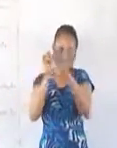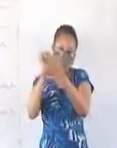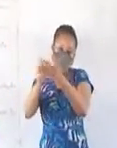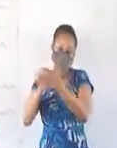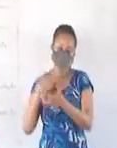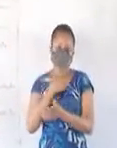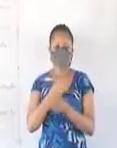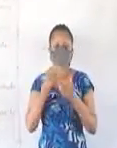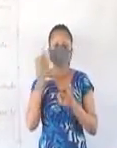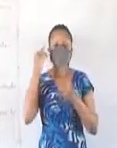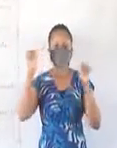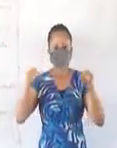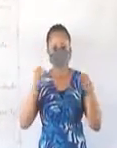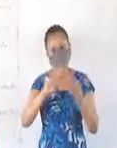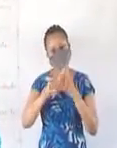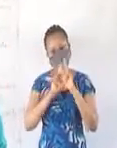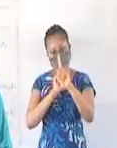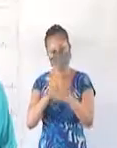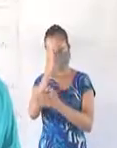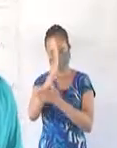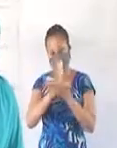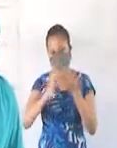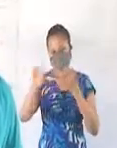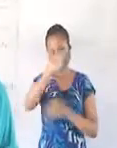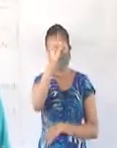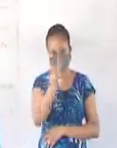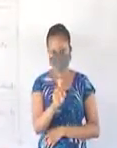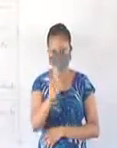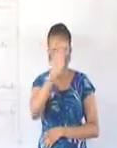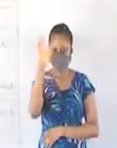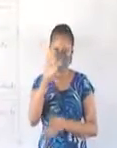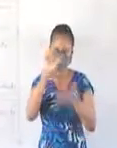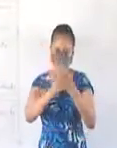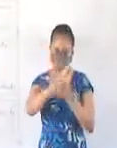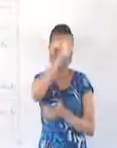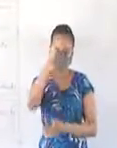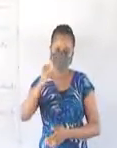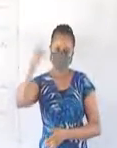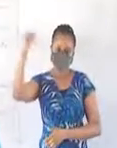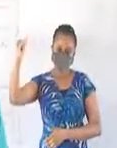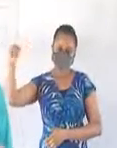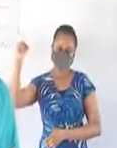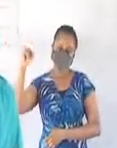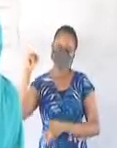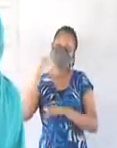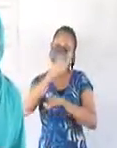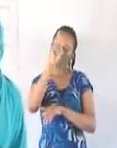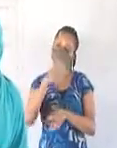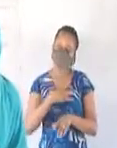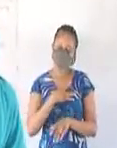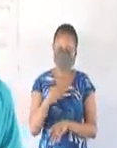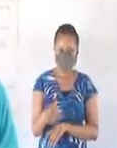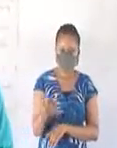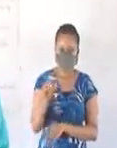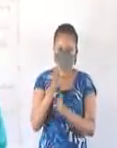questions using the quadratic graph. Questions like the line of symmetry